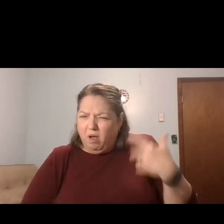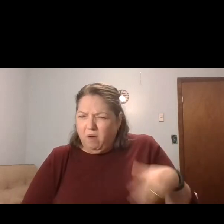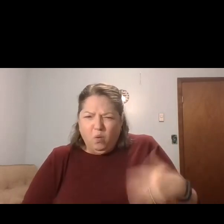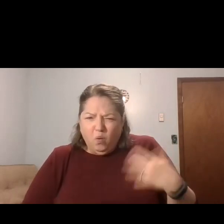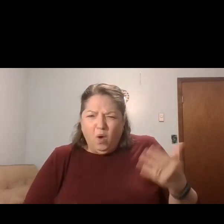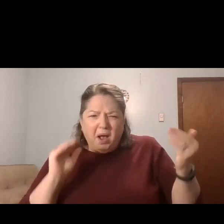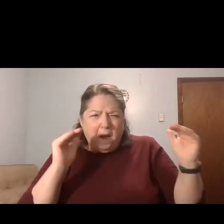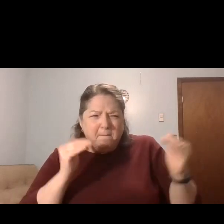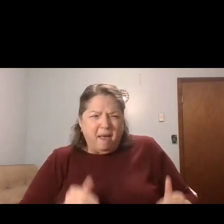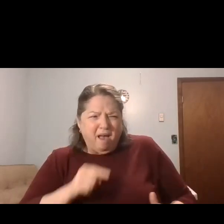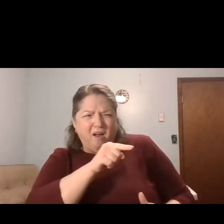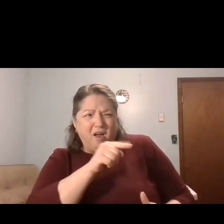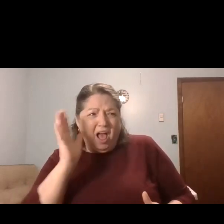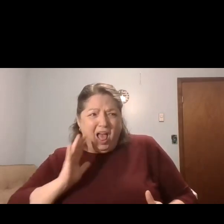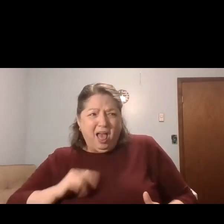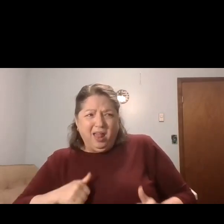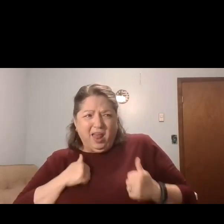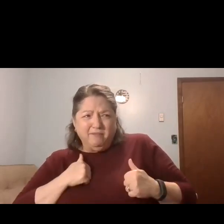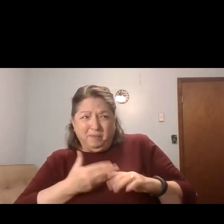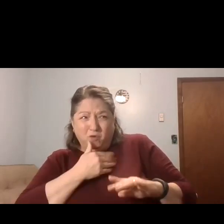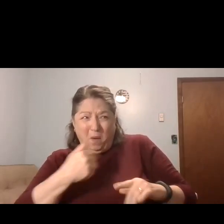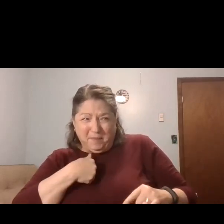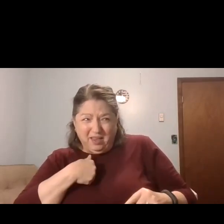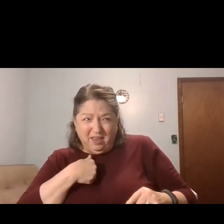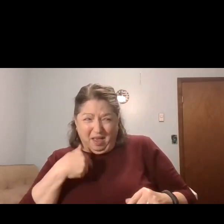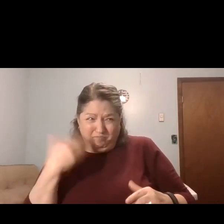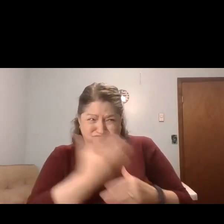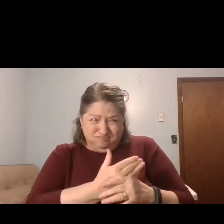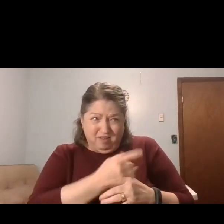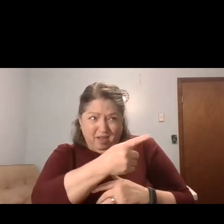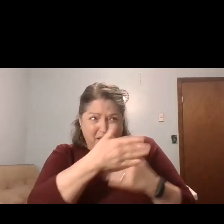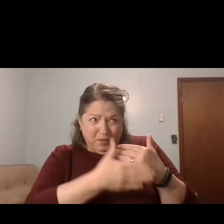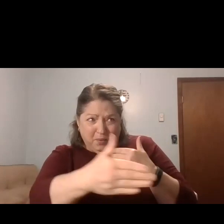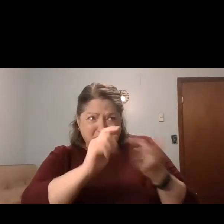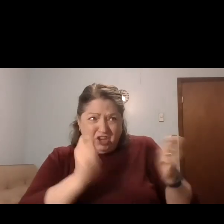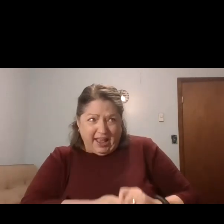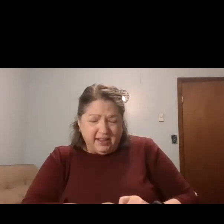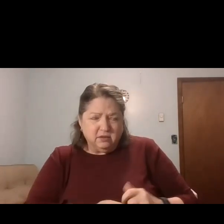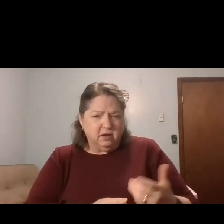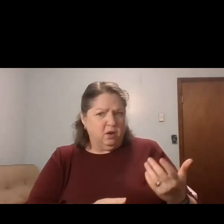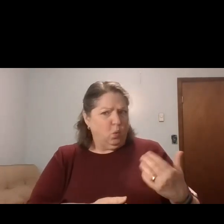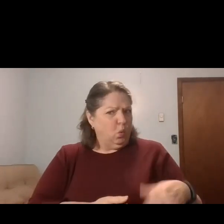comparison to how they used to live. One of the most powerful proofs for the resurrection of Jesus has to be the